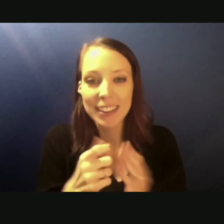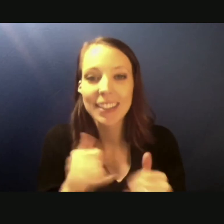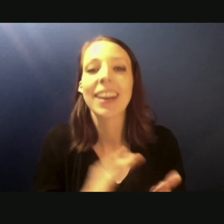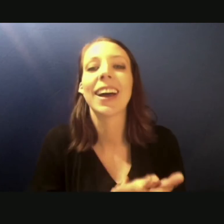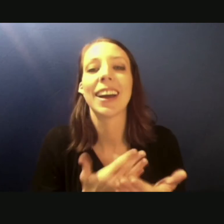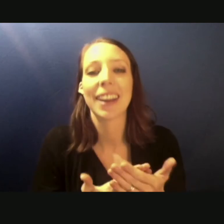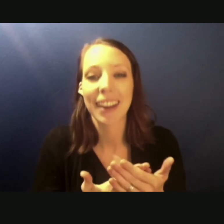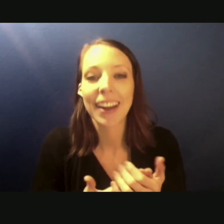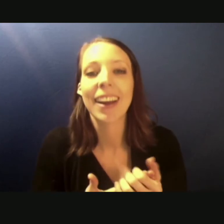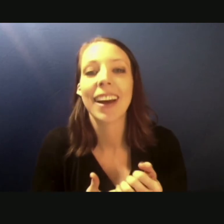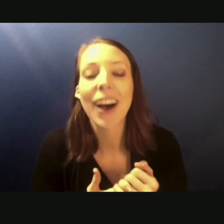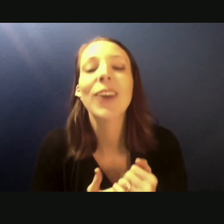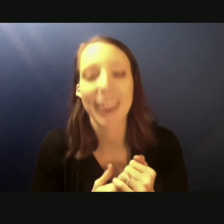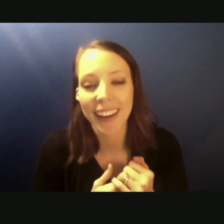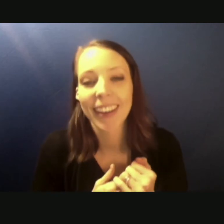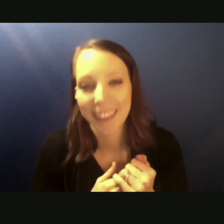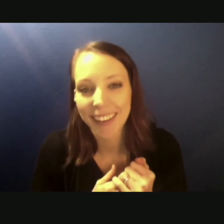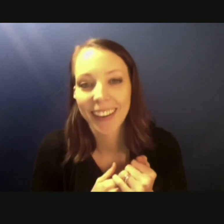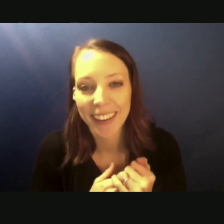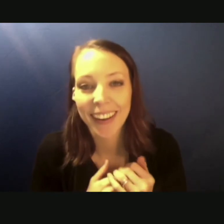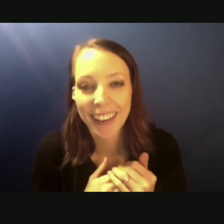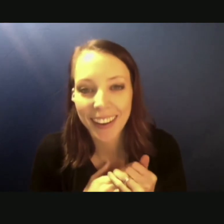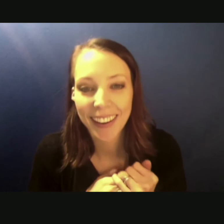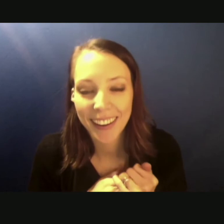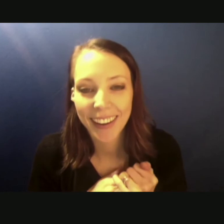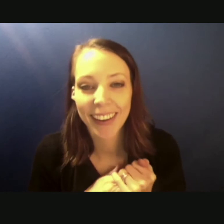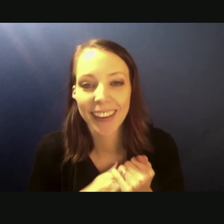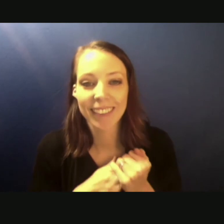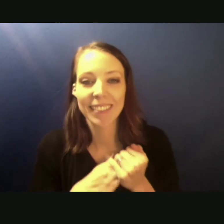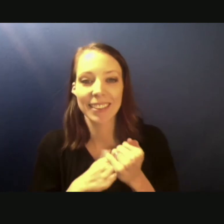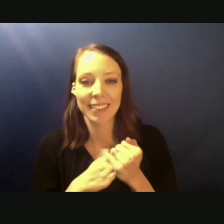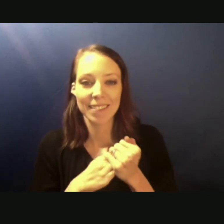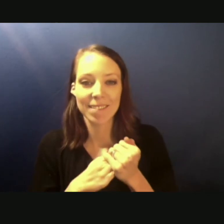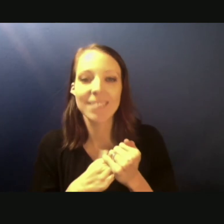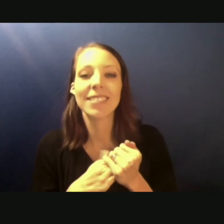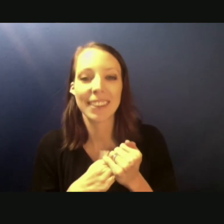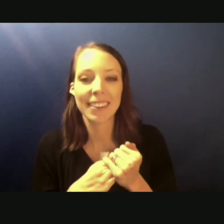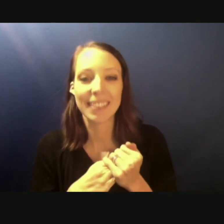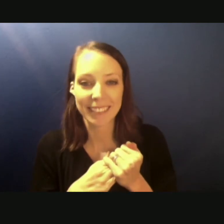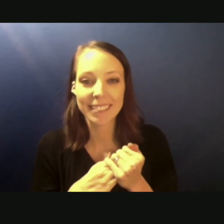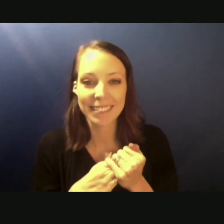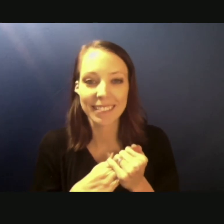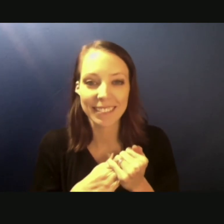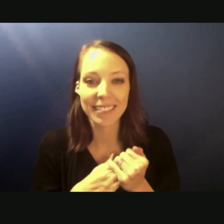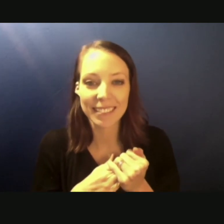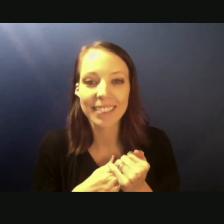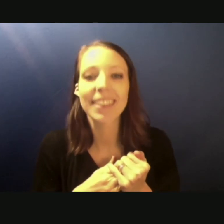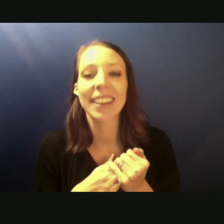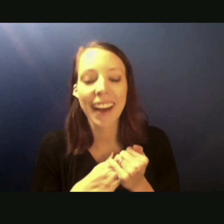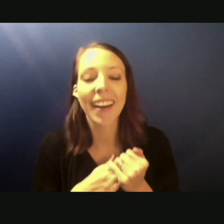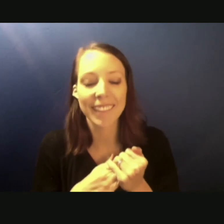We still cook like the same foods Okay. because it's like our original food, right? That's from my